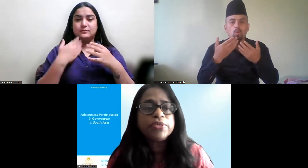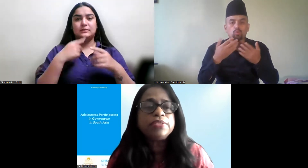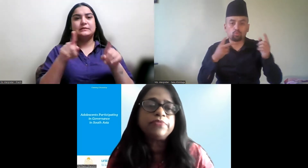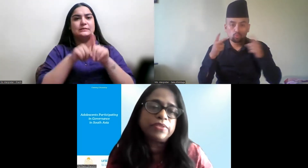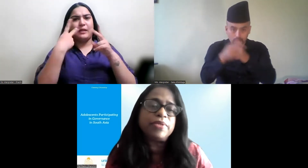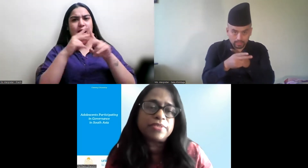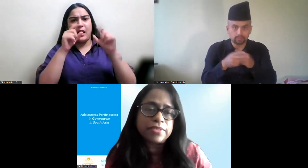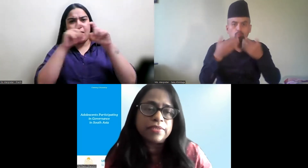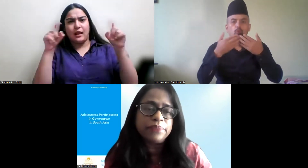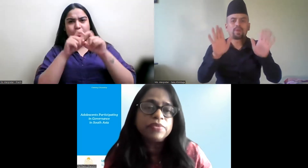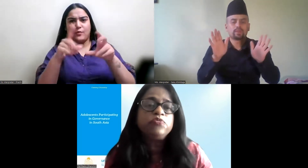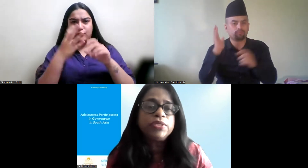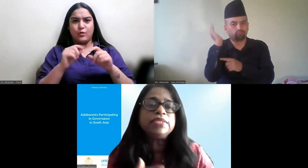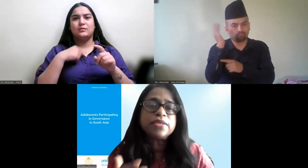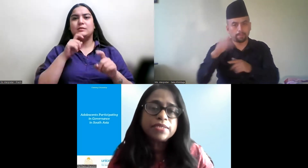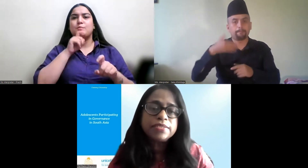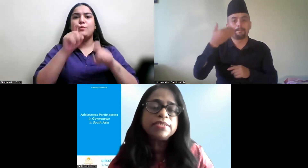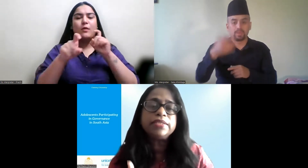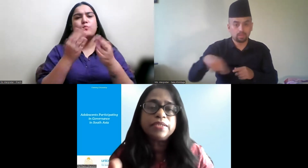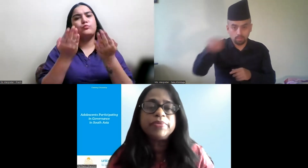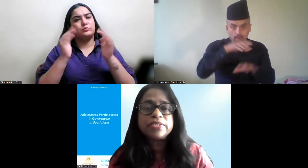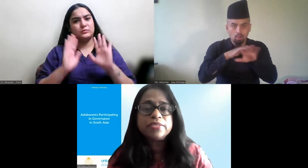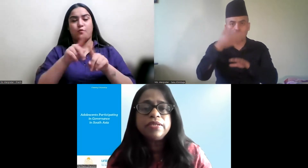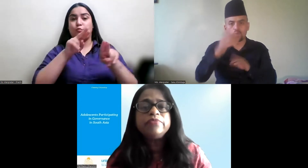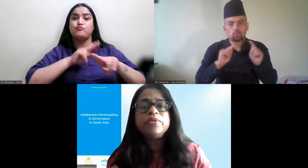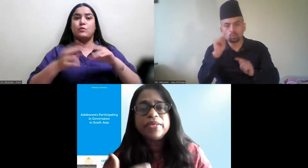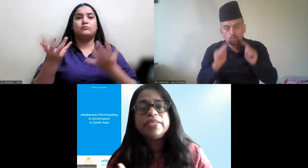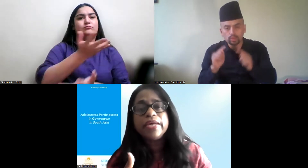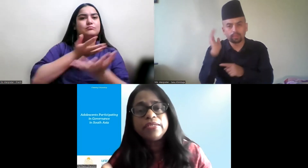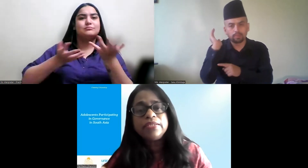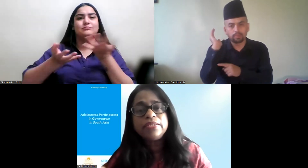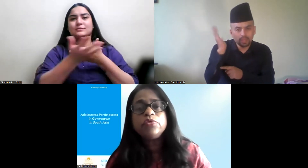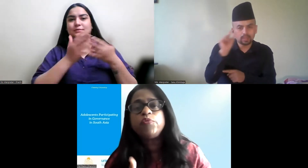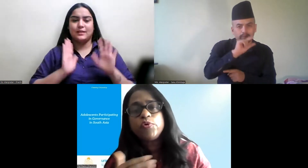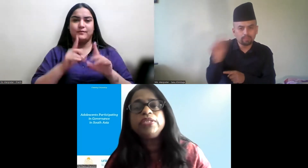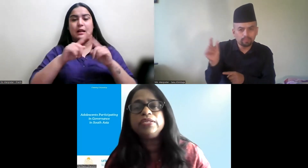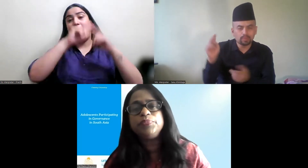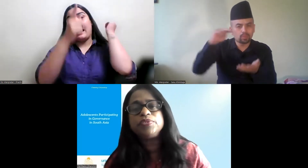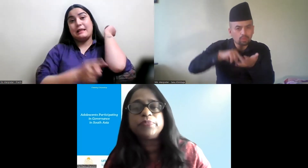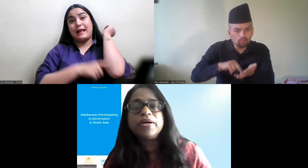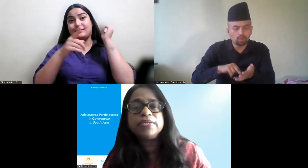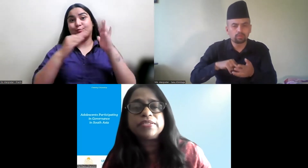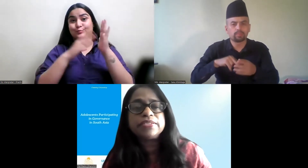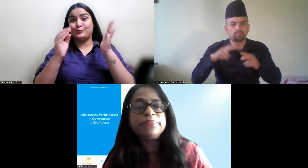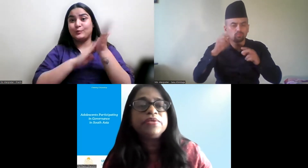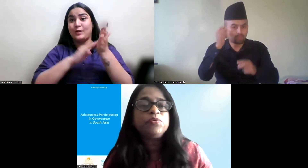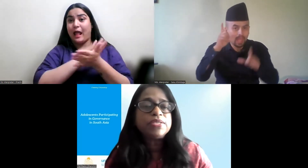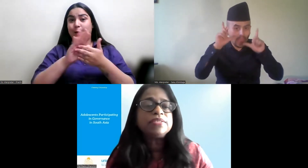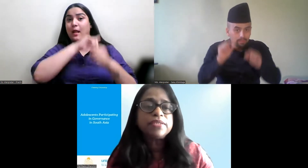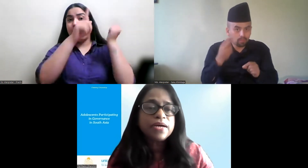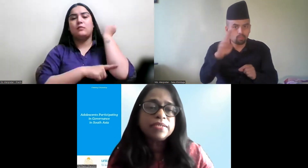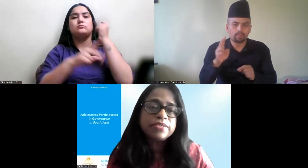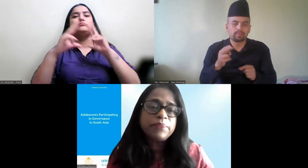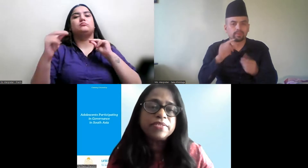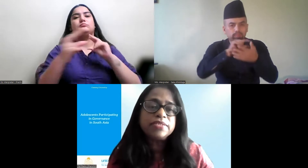any points with the presenter. Fuller discussions and deliberation will be at the end of all the inputs from countries. Once